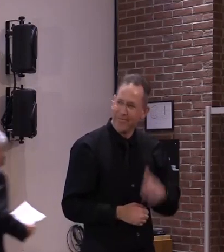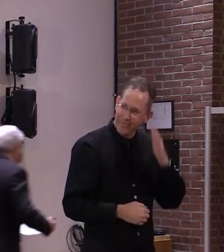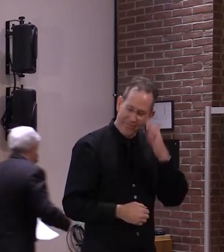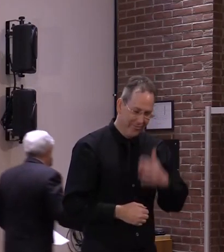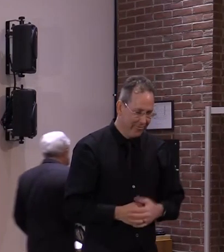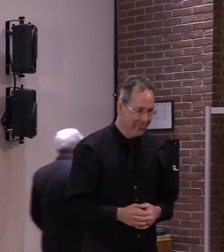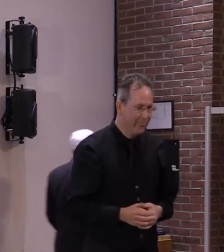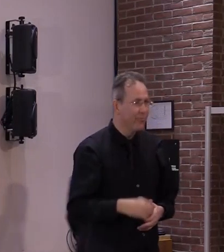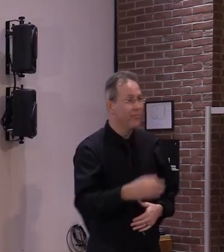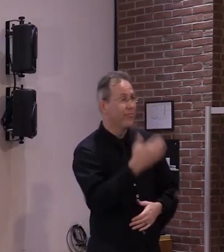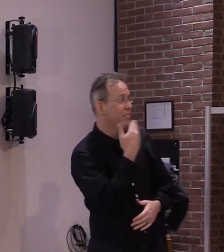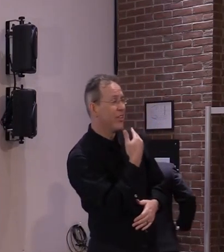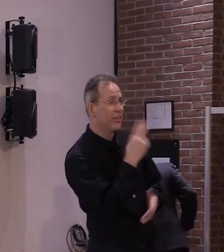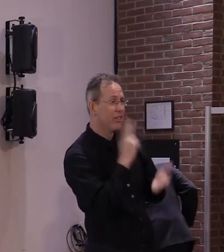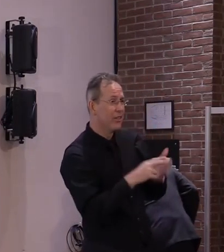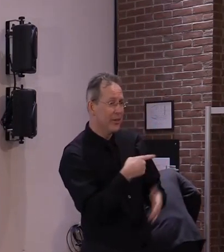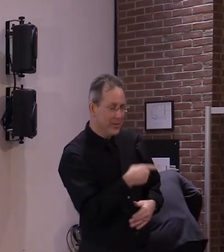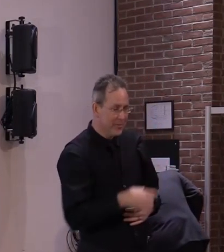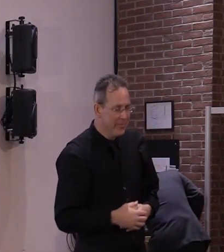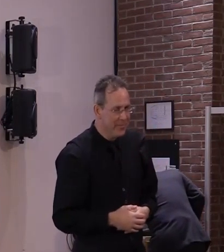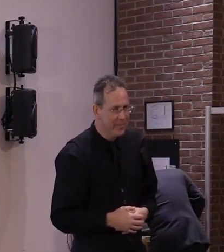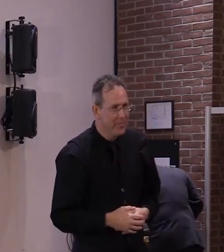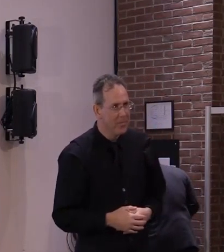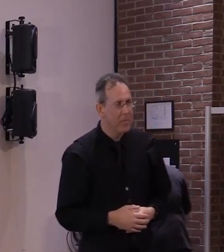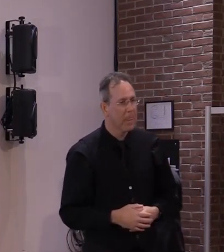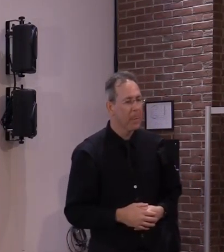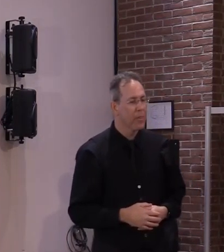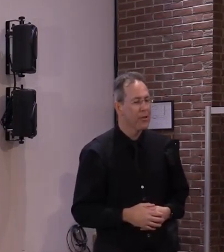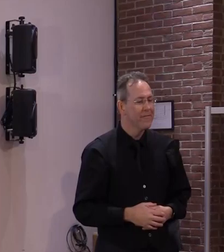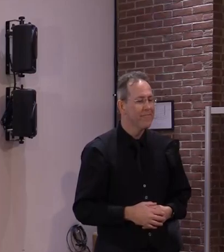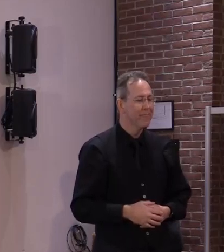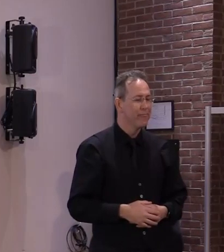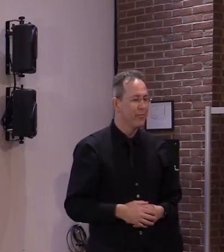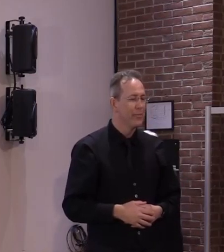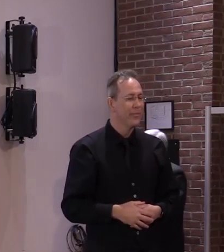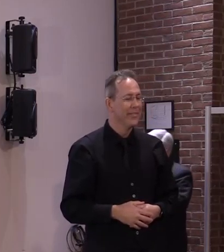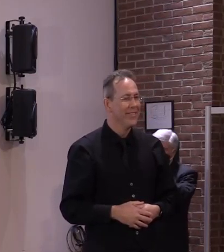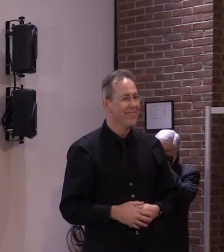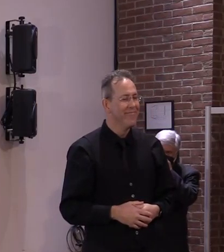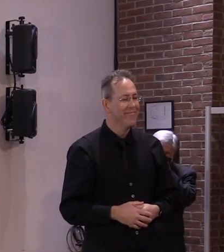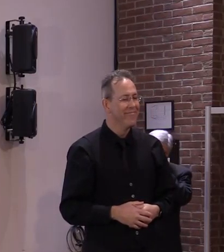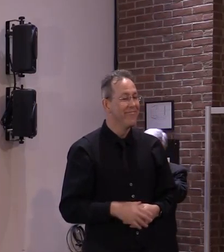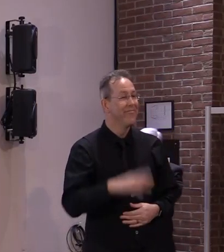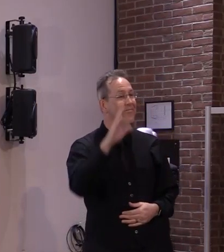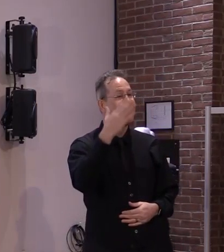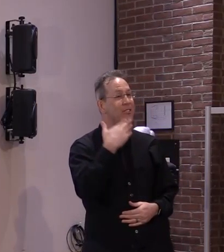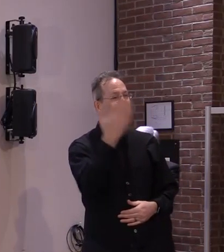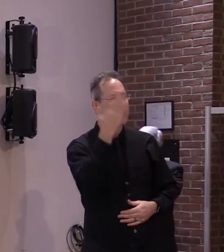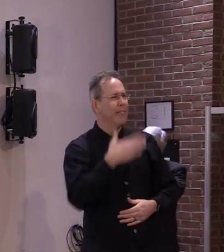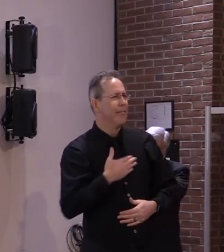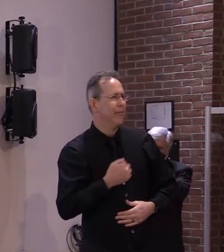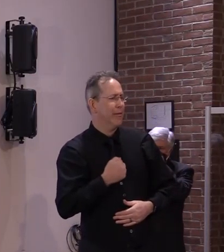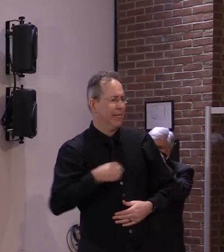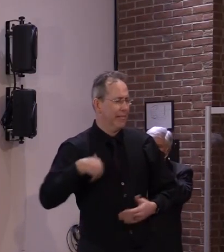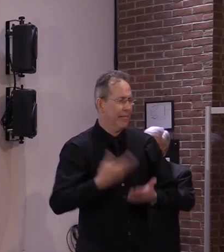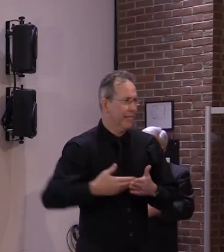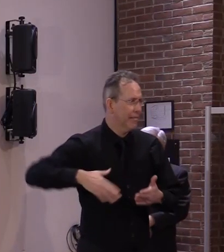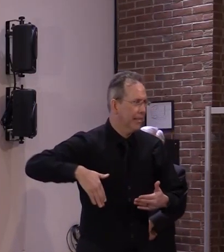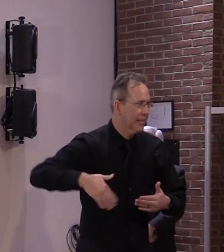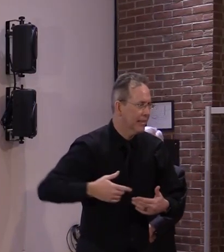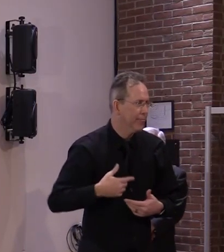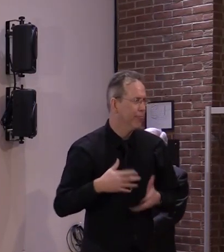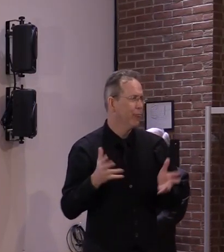Thank you to Secretary Smith, and good morning. Apologies for my delay again, but as was noted, I just got off another